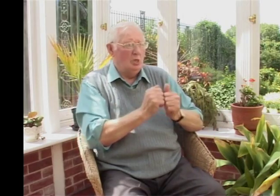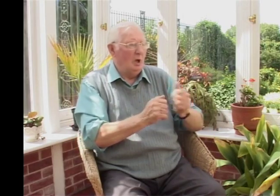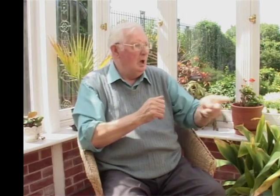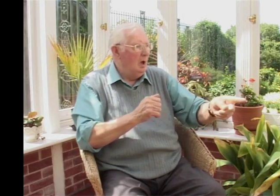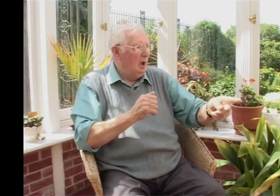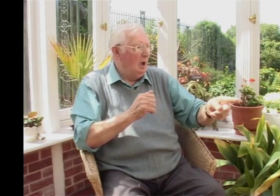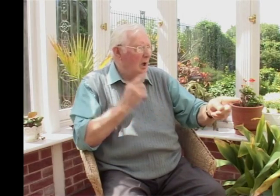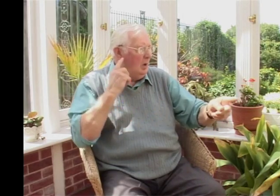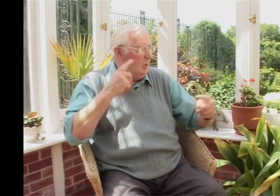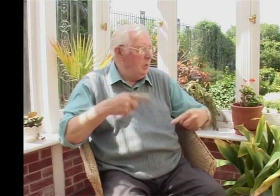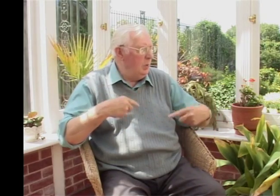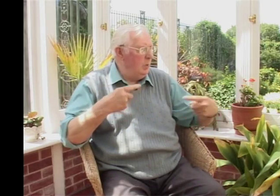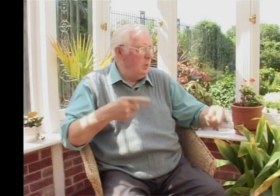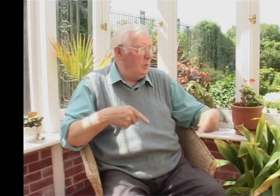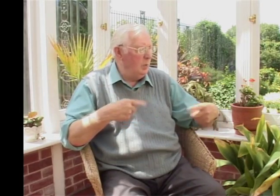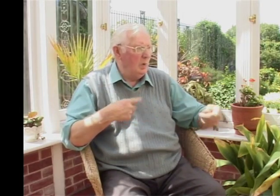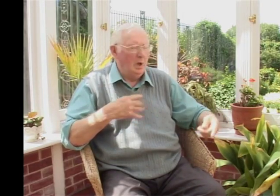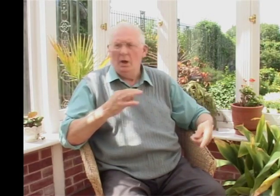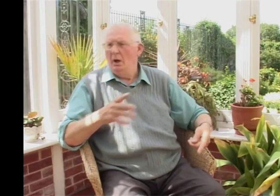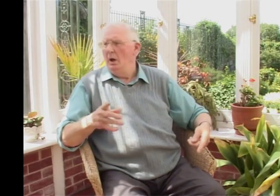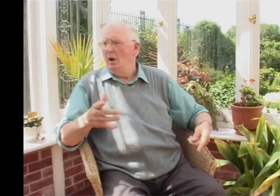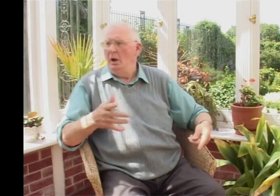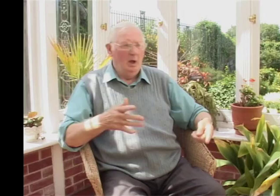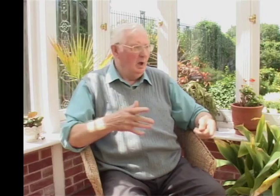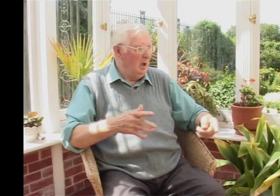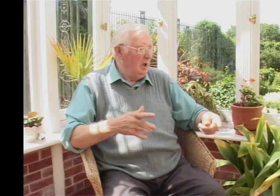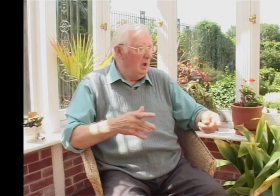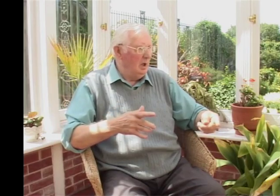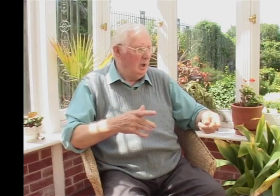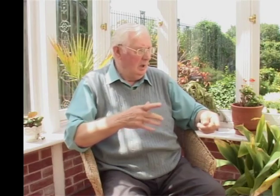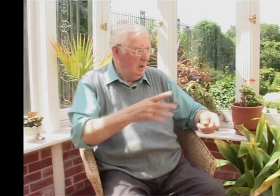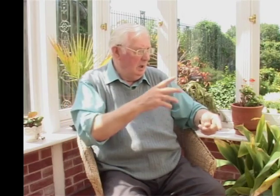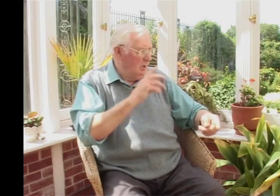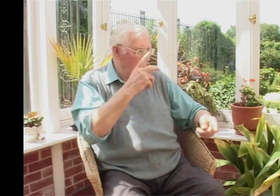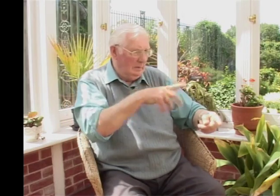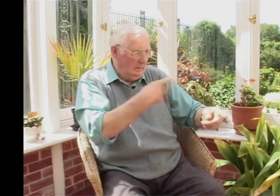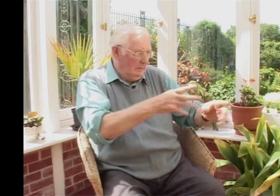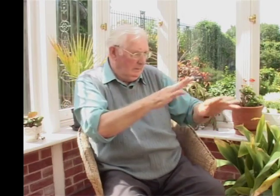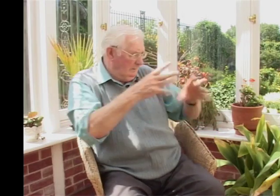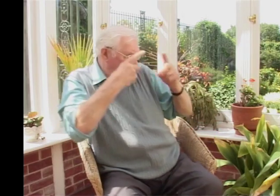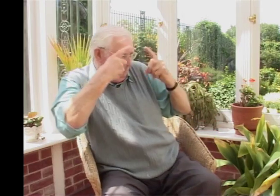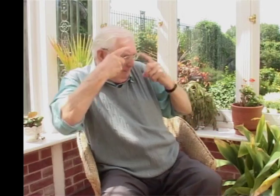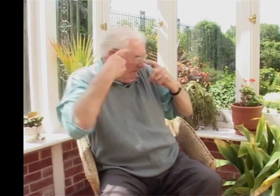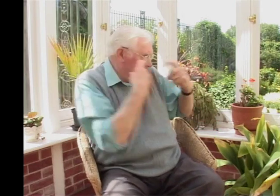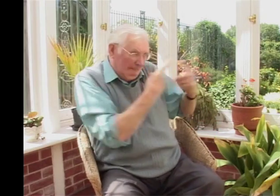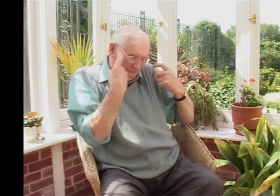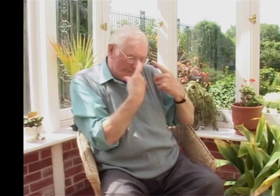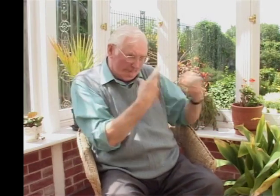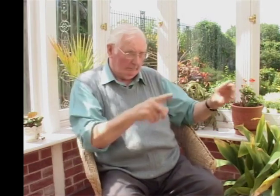I think I can hear a noise. I think it's the sirens. And the chap had already gone. And then we panicked then, we ran from the